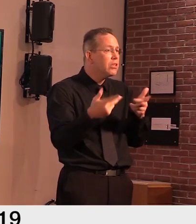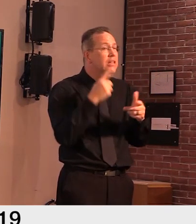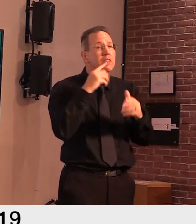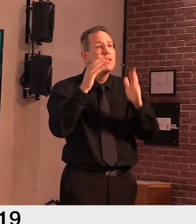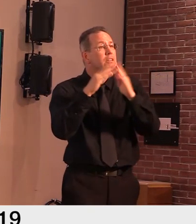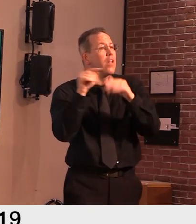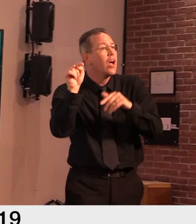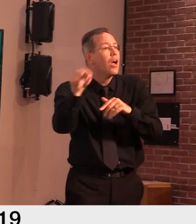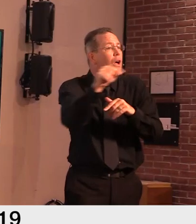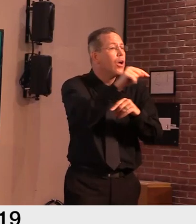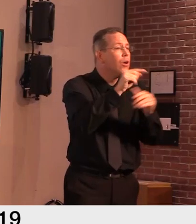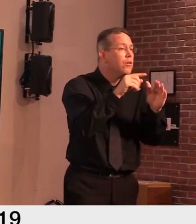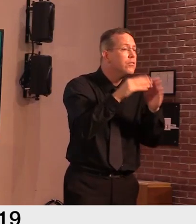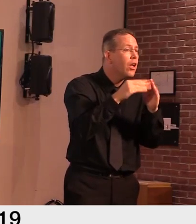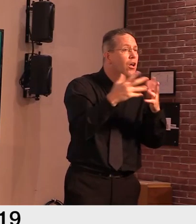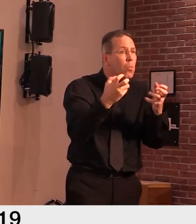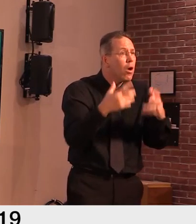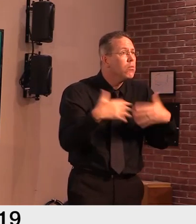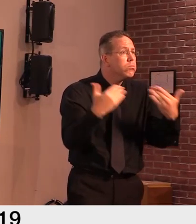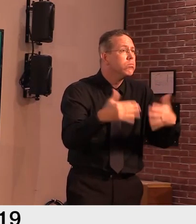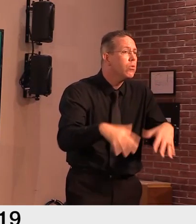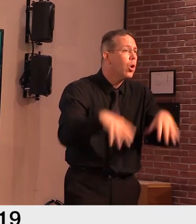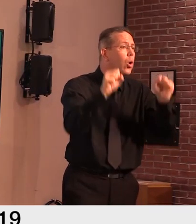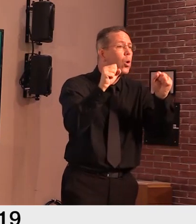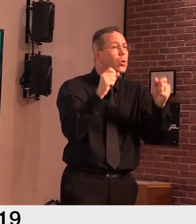for drive-in events and operations.